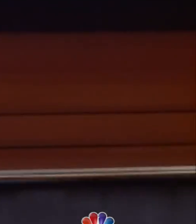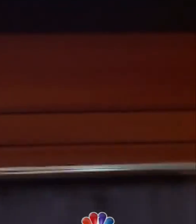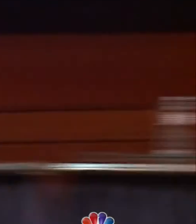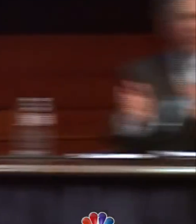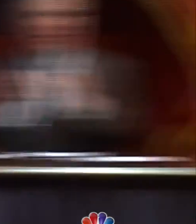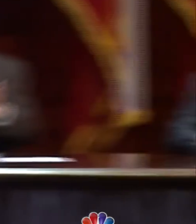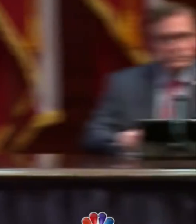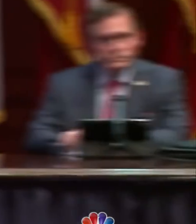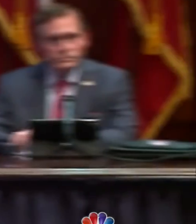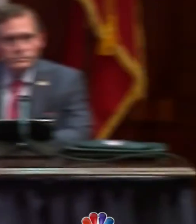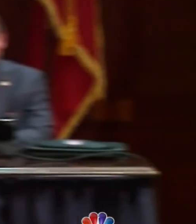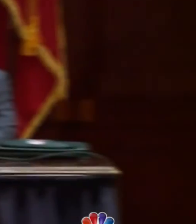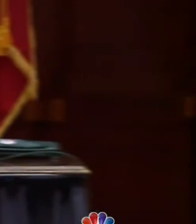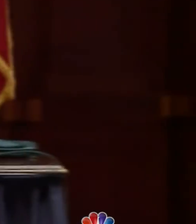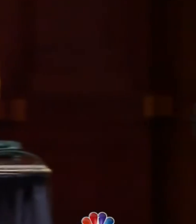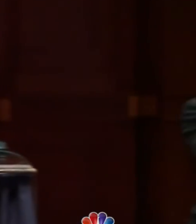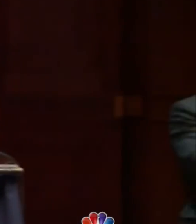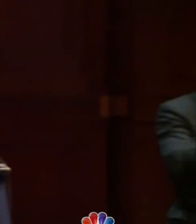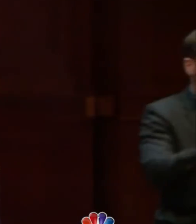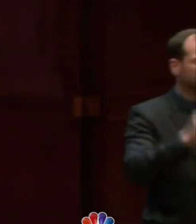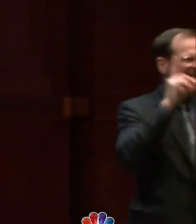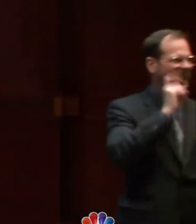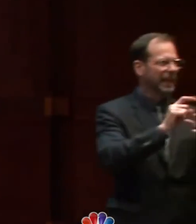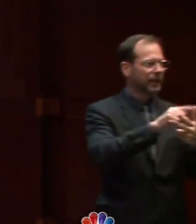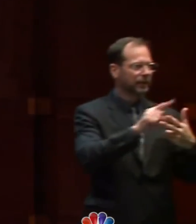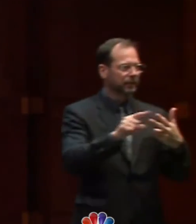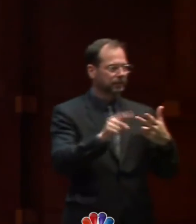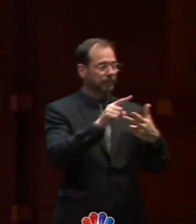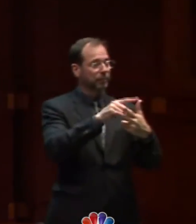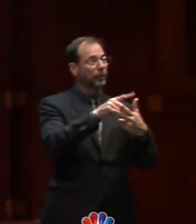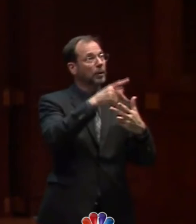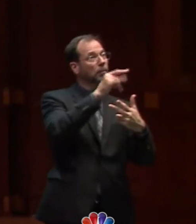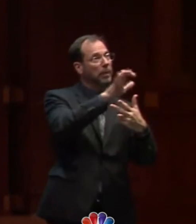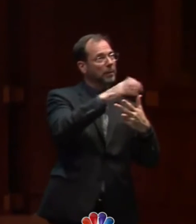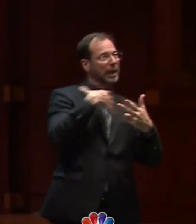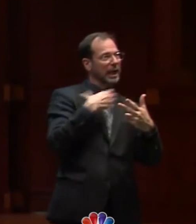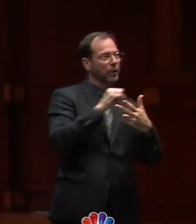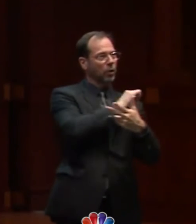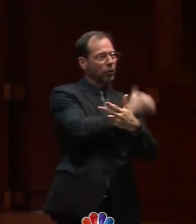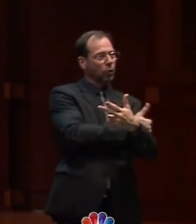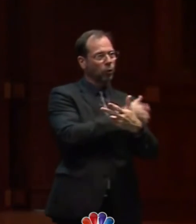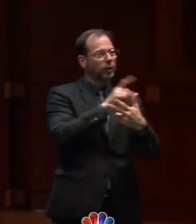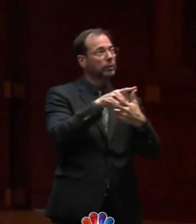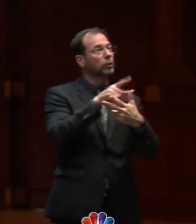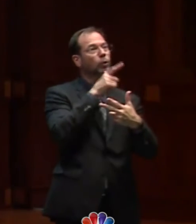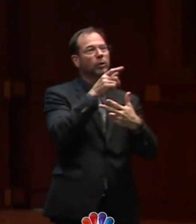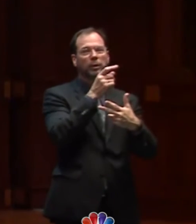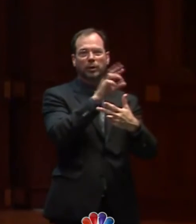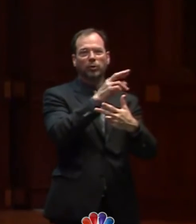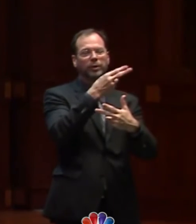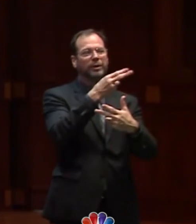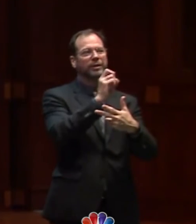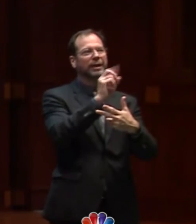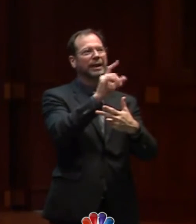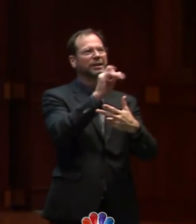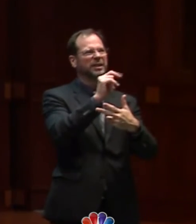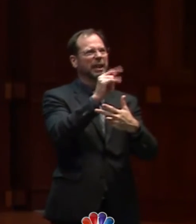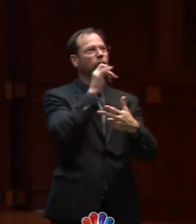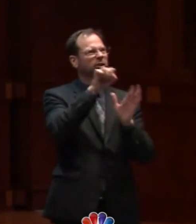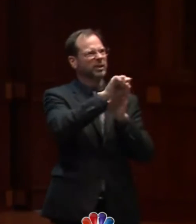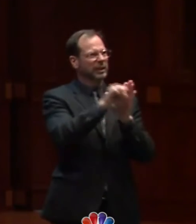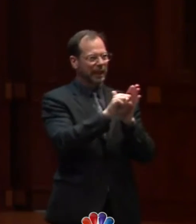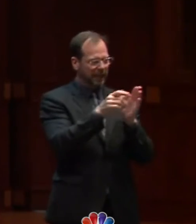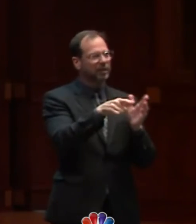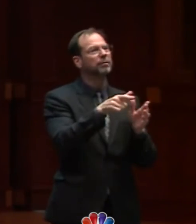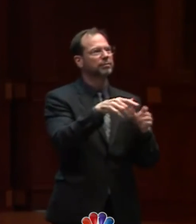primary providers of tests. There are public health authorities, the leader of which is Dr. Hellestet statewide, but you have